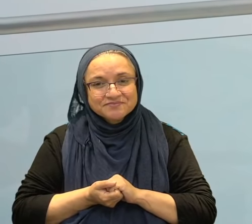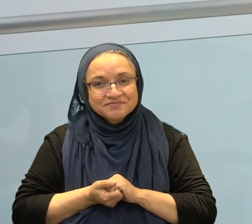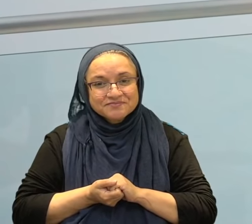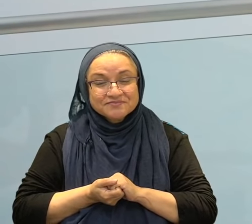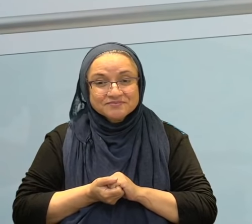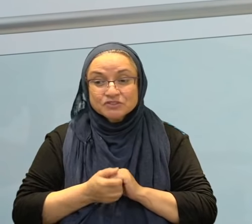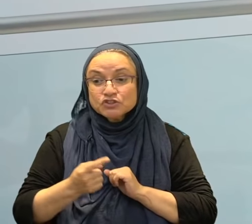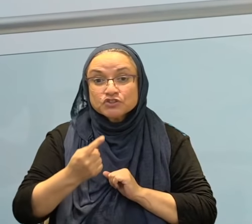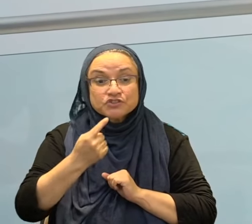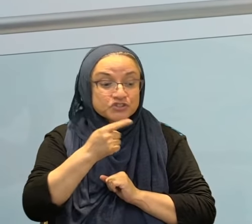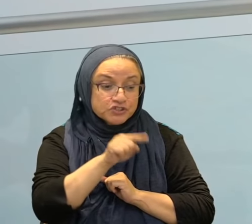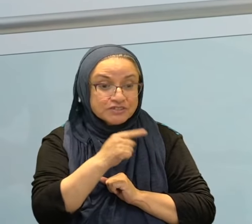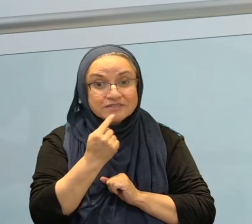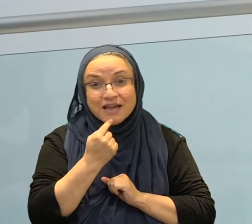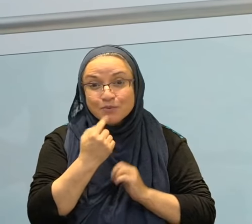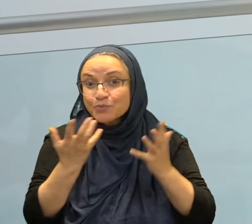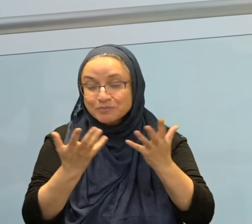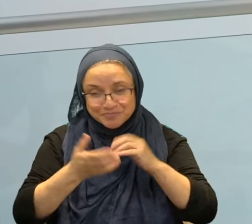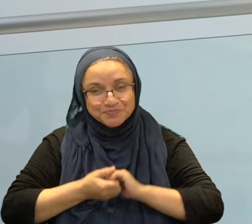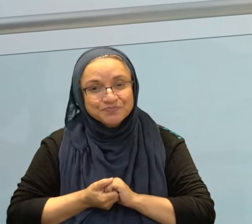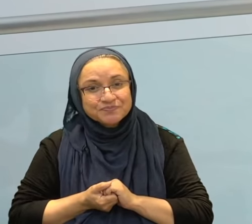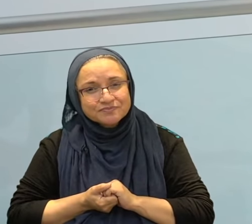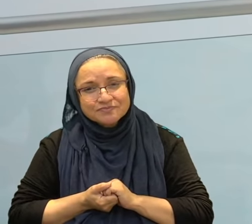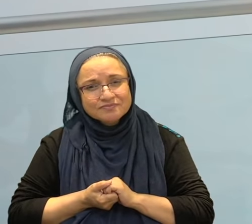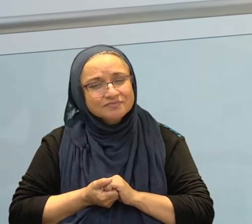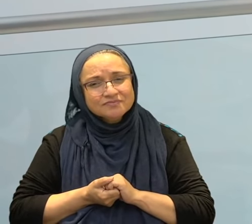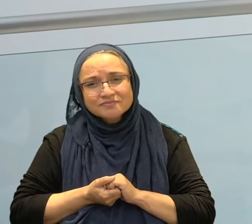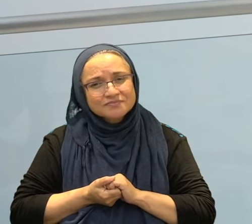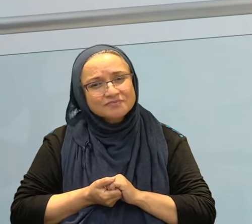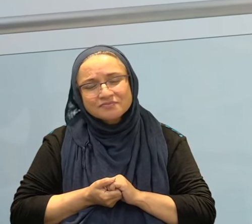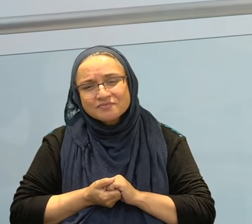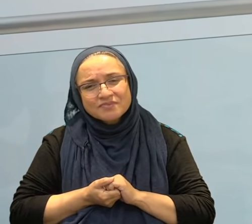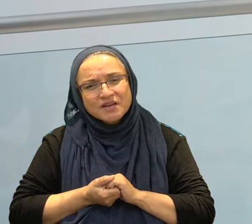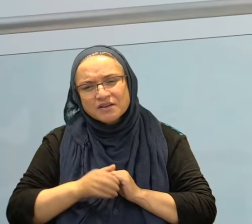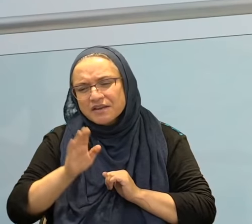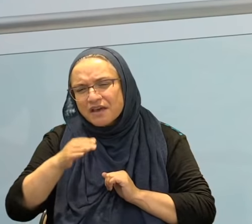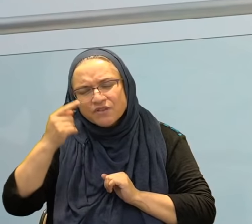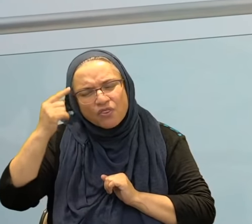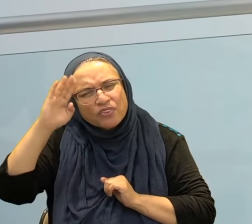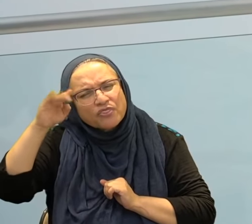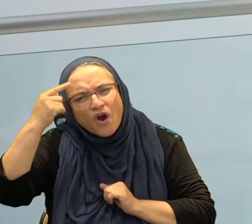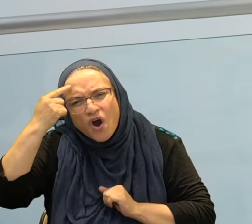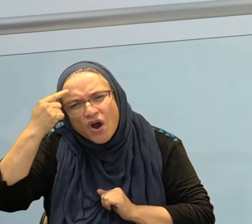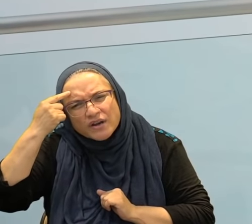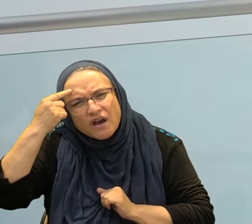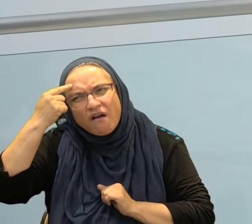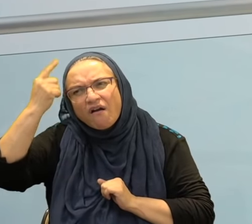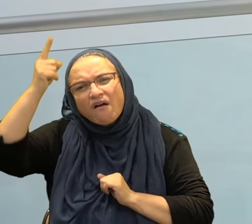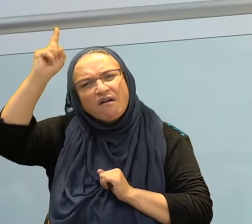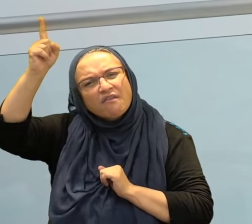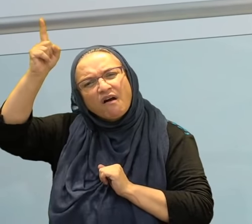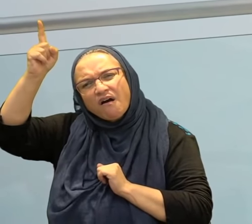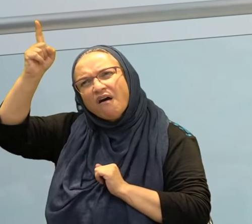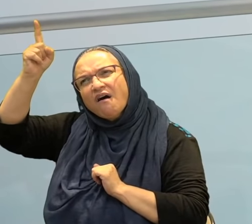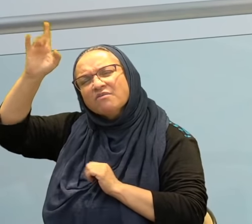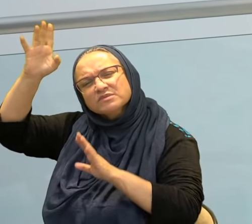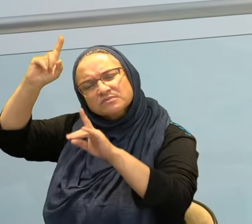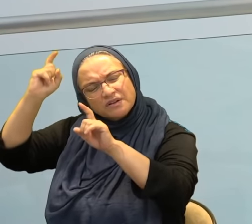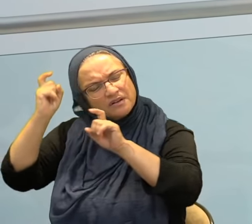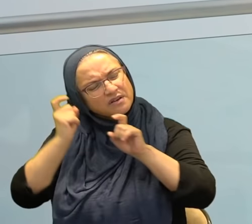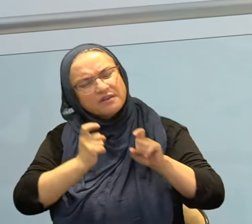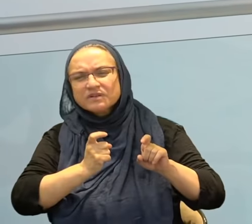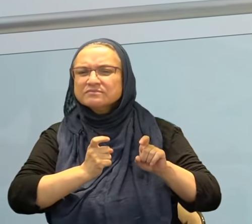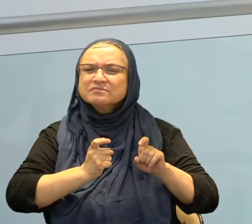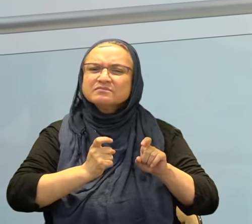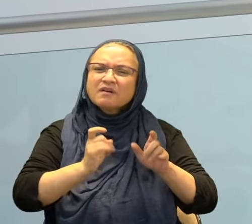she said well I never thought that Allah would reveal Quran for me who am I so that Allah would reveal